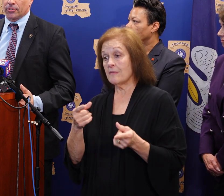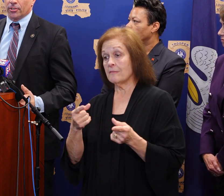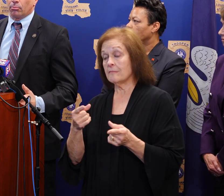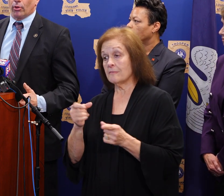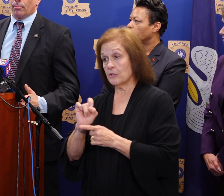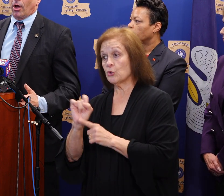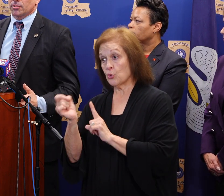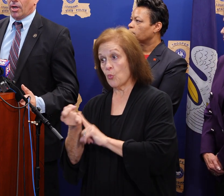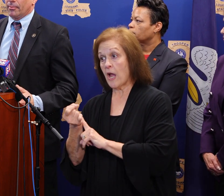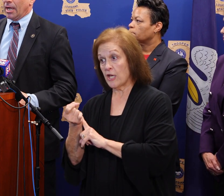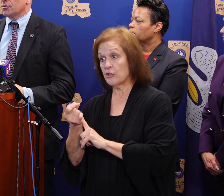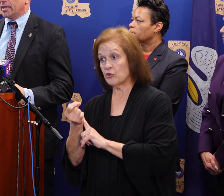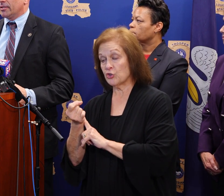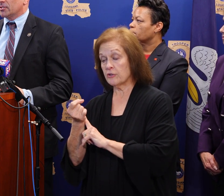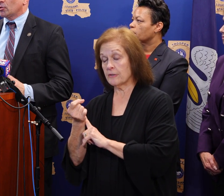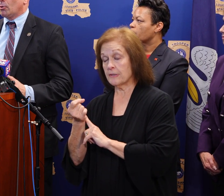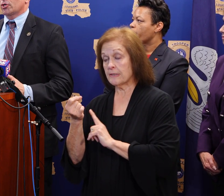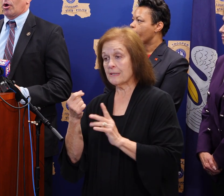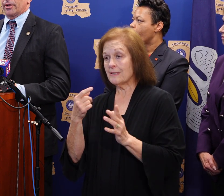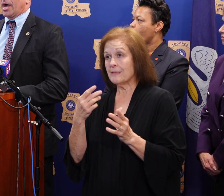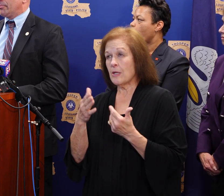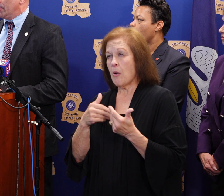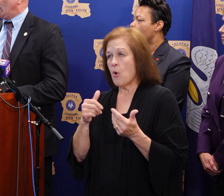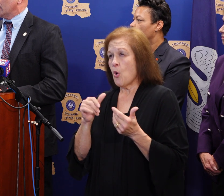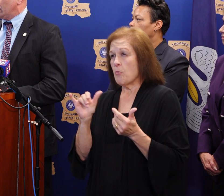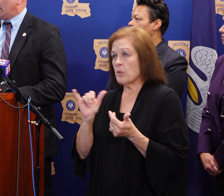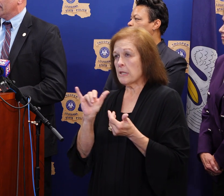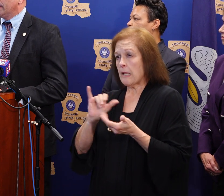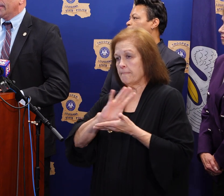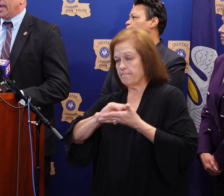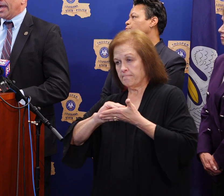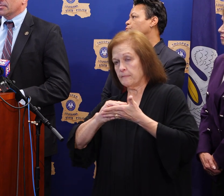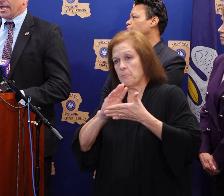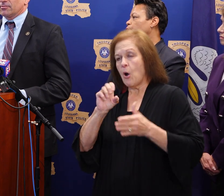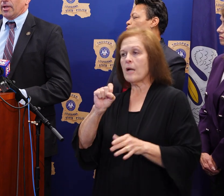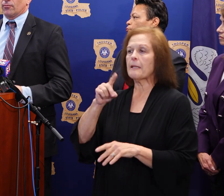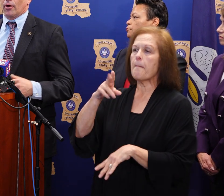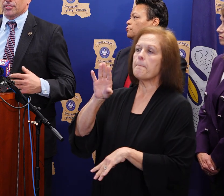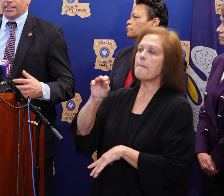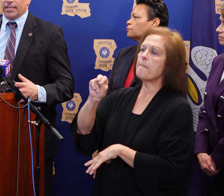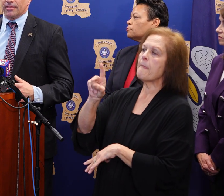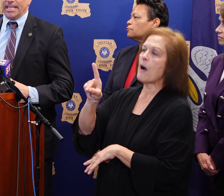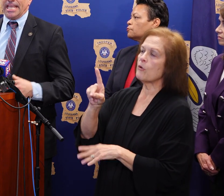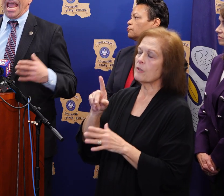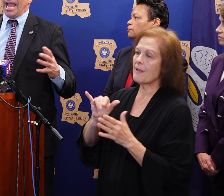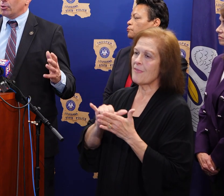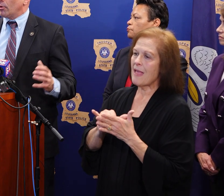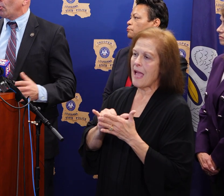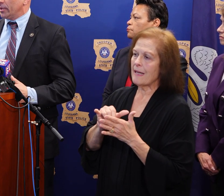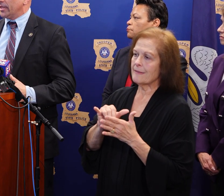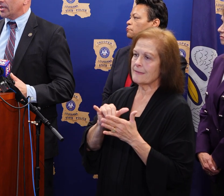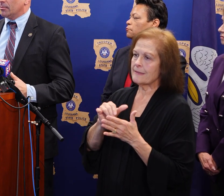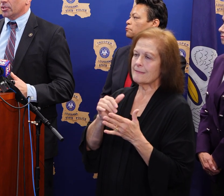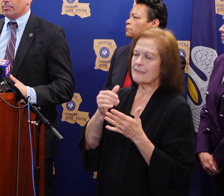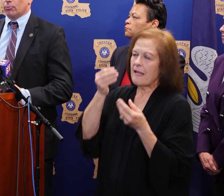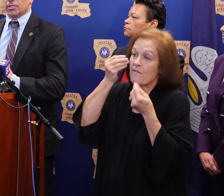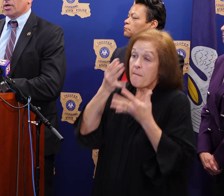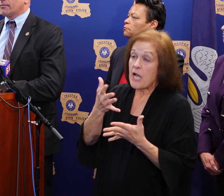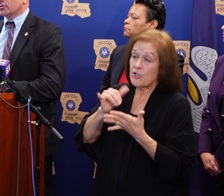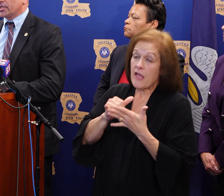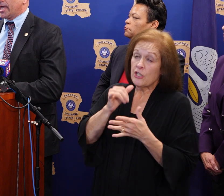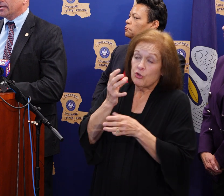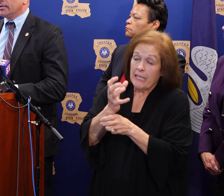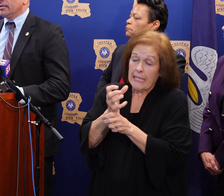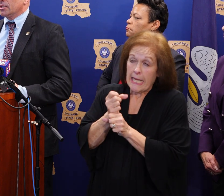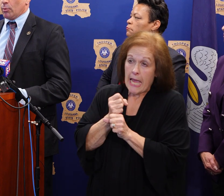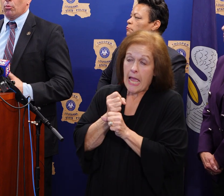had the opportunity to deploy to Boss Bomb, and I will tell you this is almost carbon copy to Boss Bomb as far as the inaccurate reporting that comes up. And what the